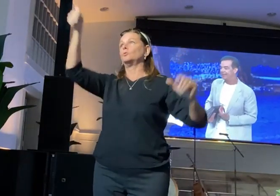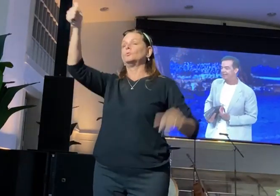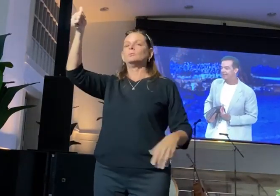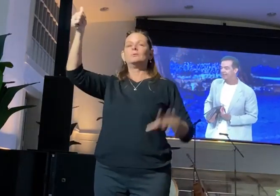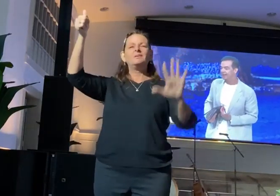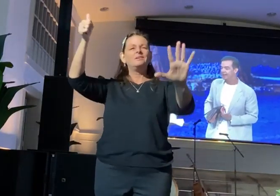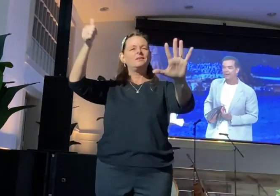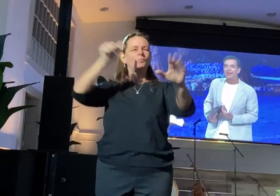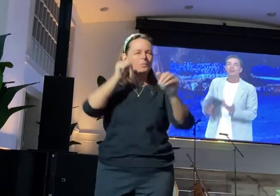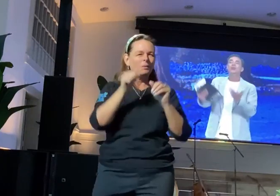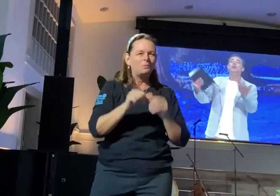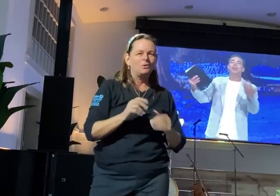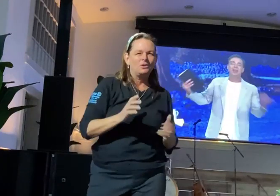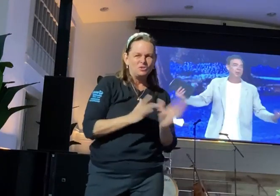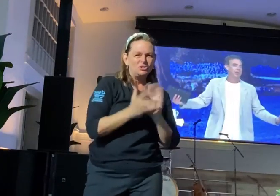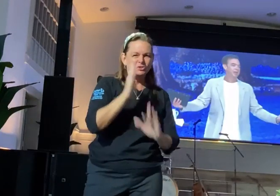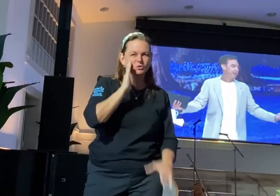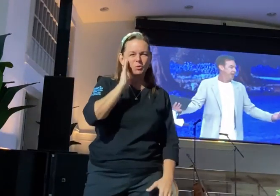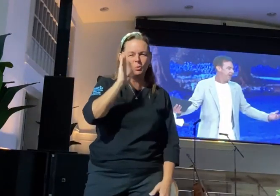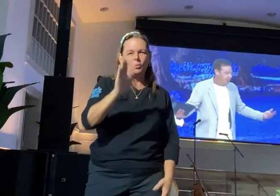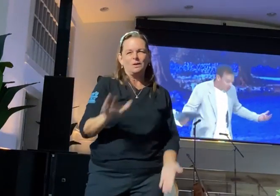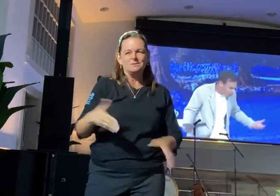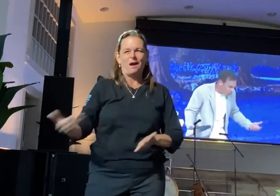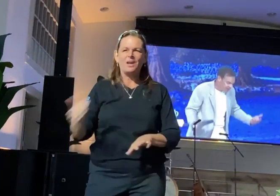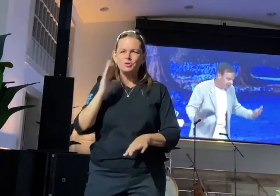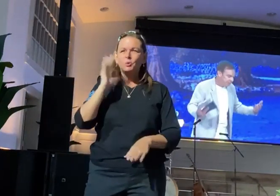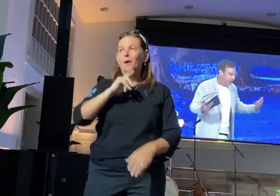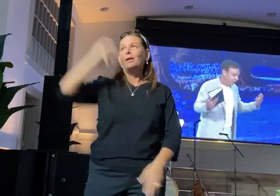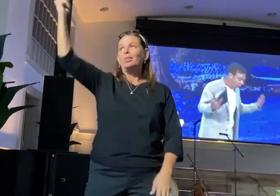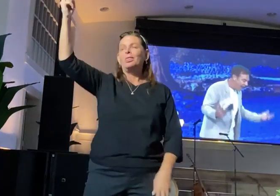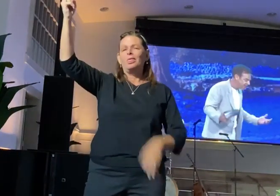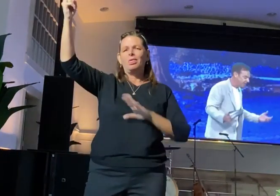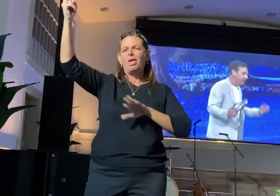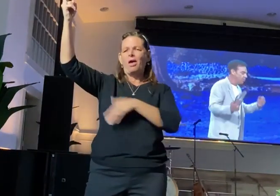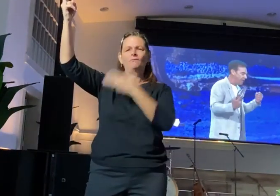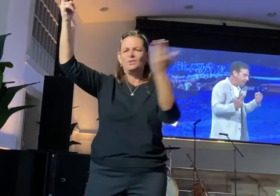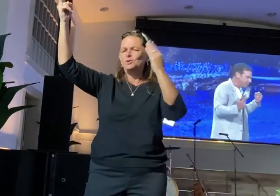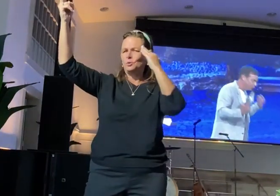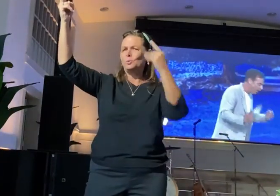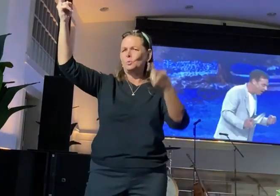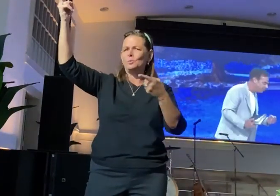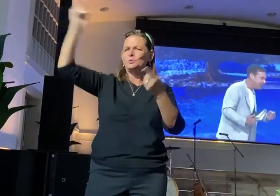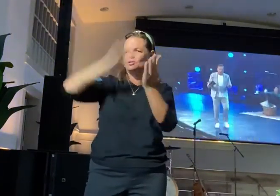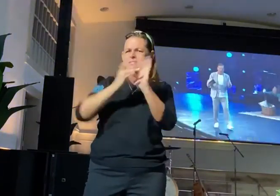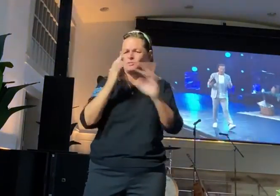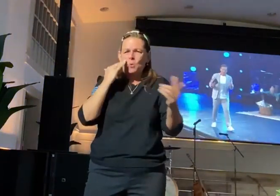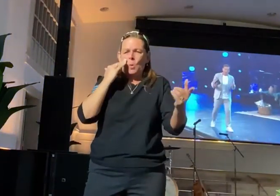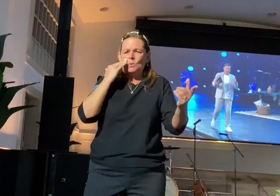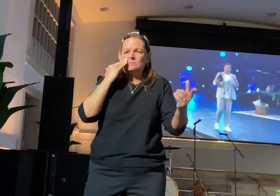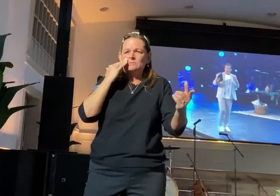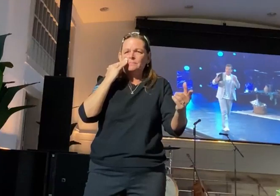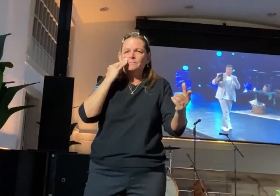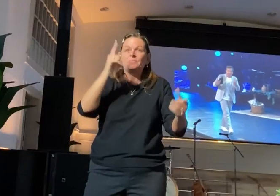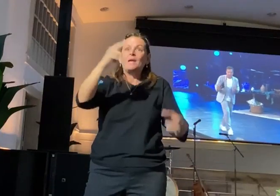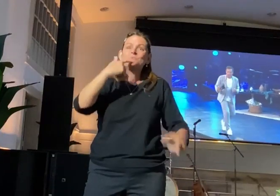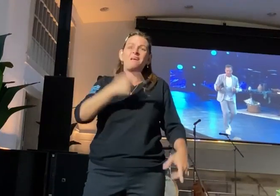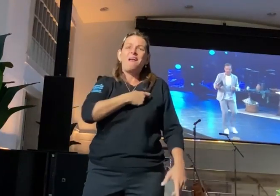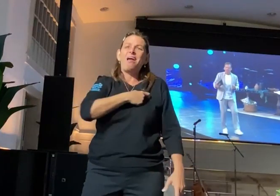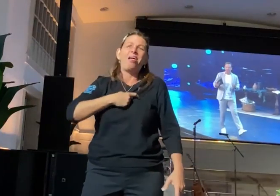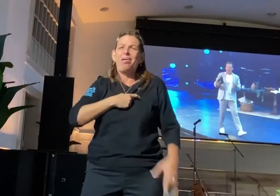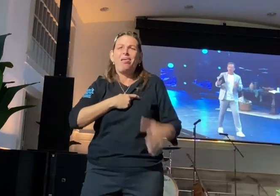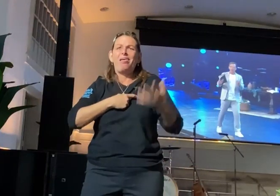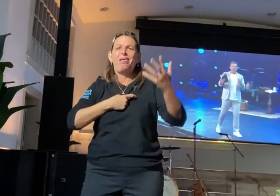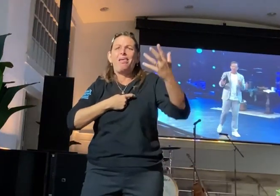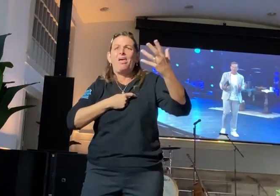to die. He knew that he would live again. He knew that he would rise again. What he was praying was, God, I don't want to, Father, I don't want to take